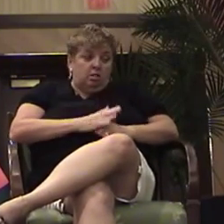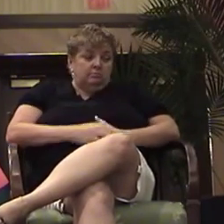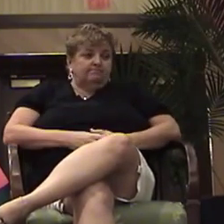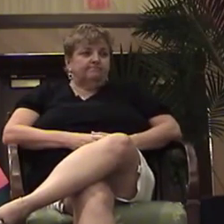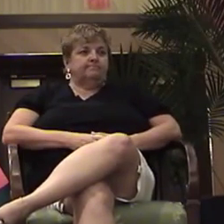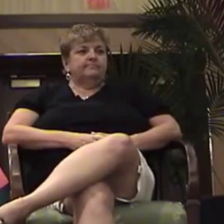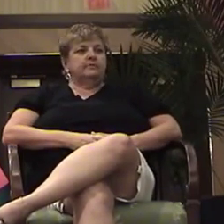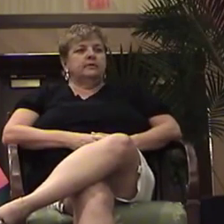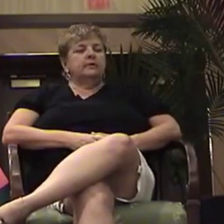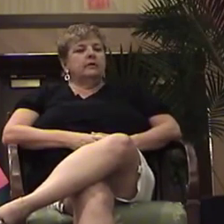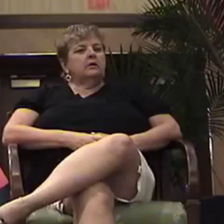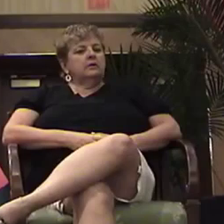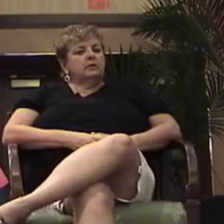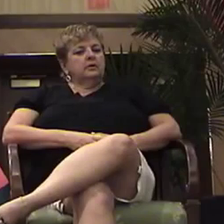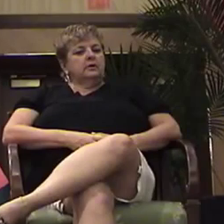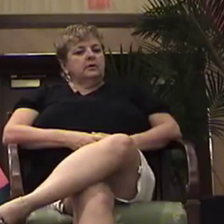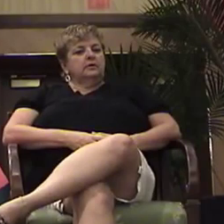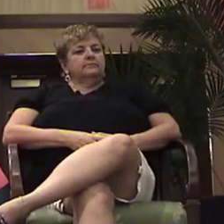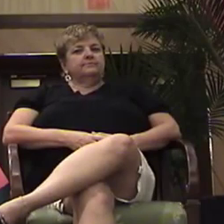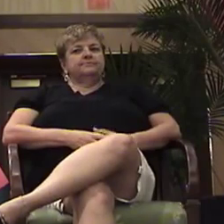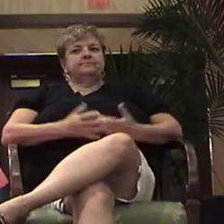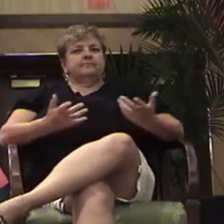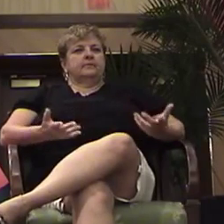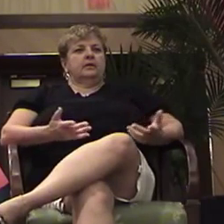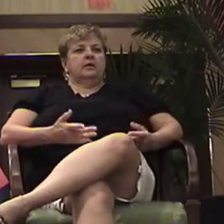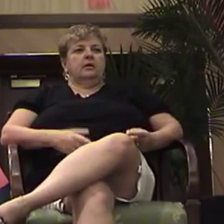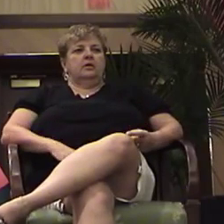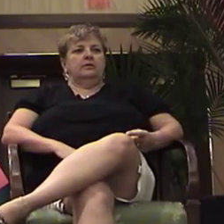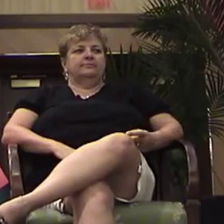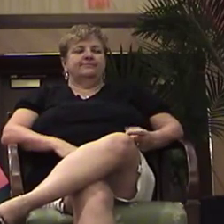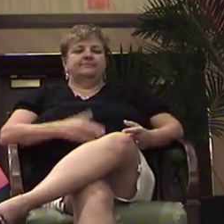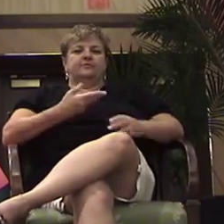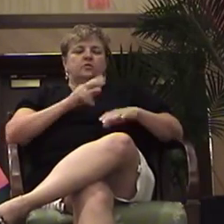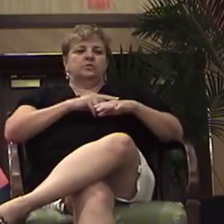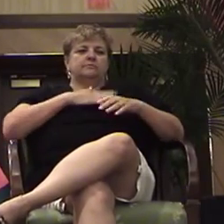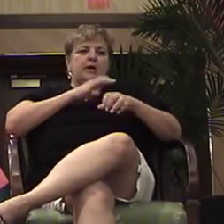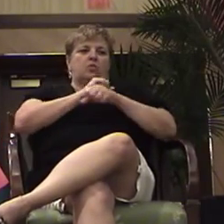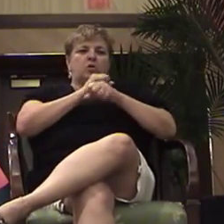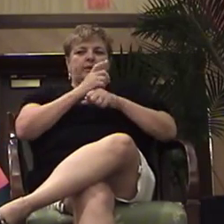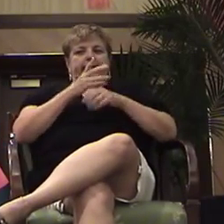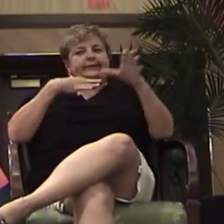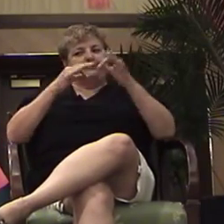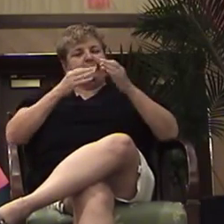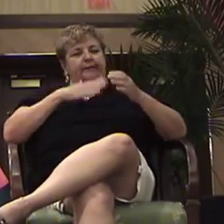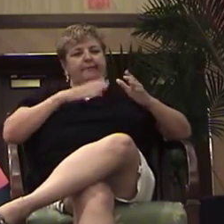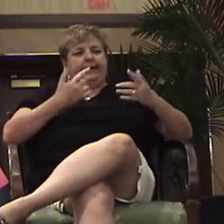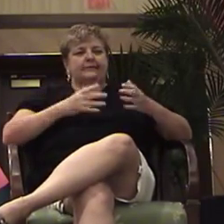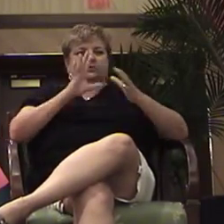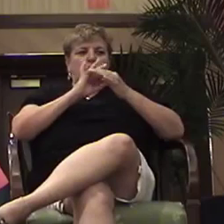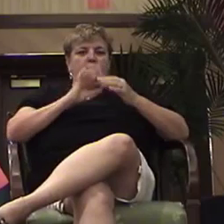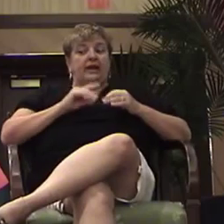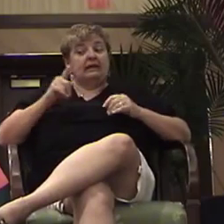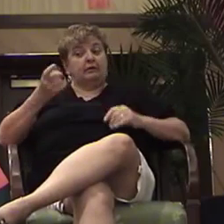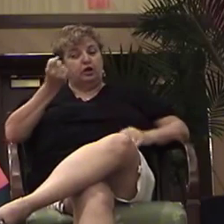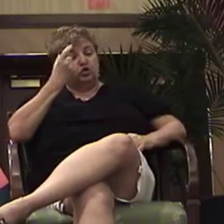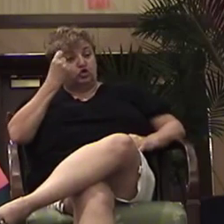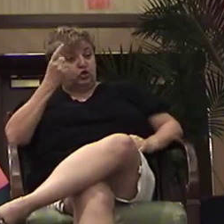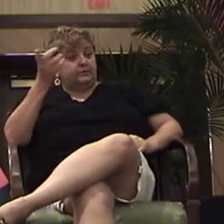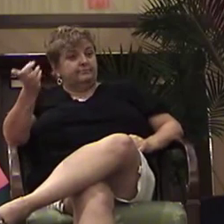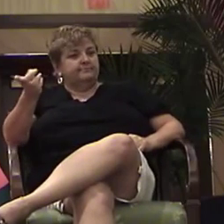Because they had, you know, just told him my life story, and he knew what he was talking about. I had the